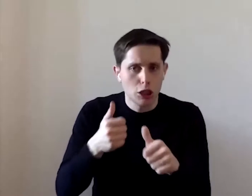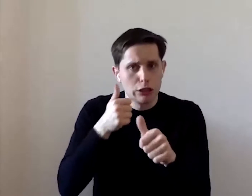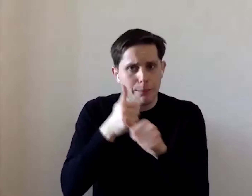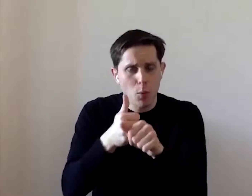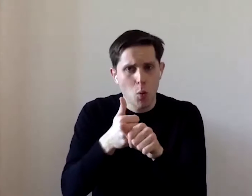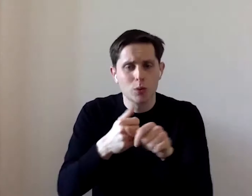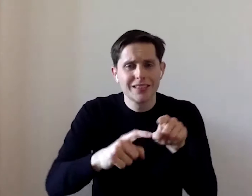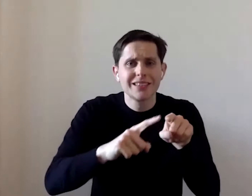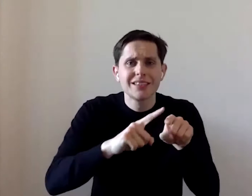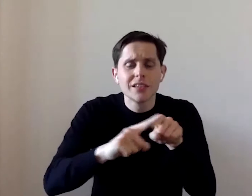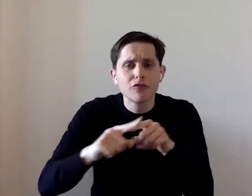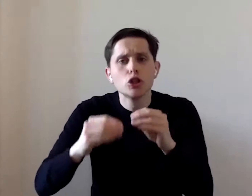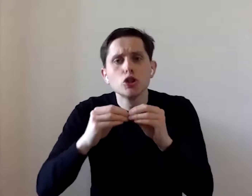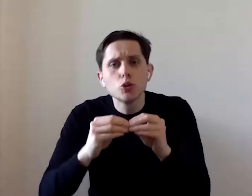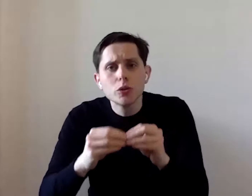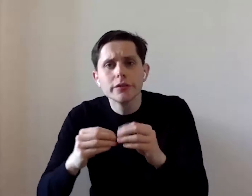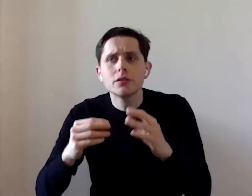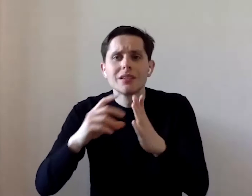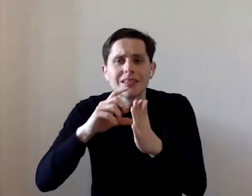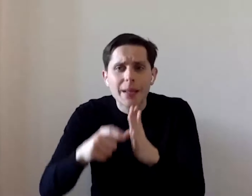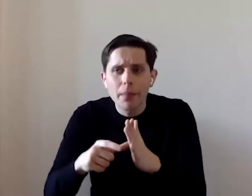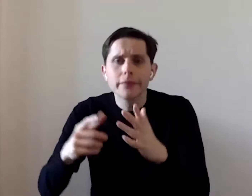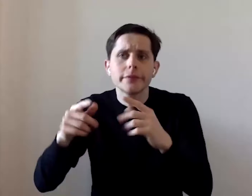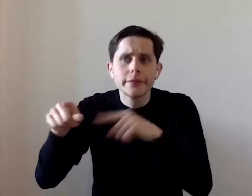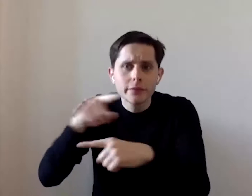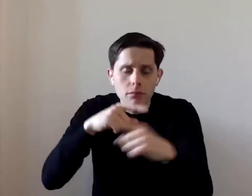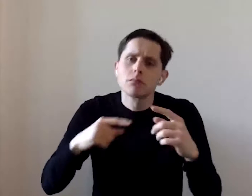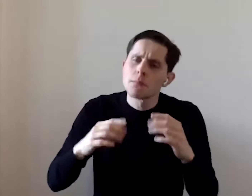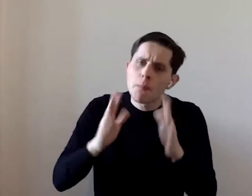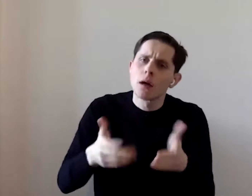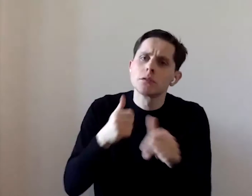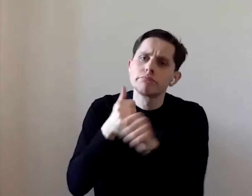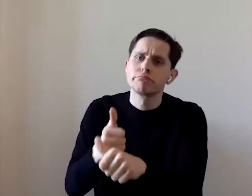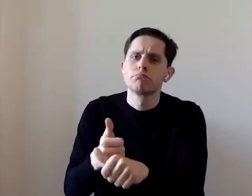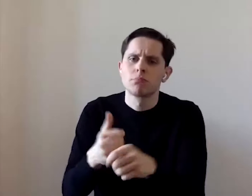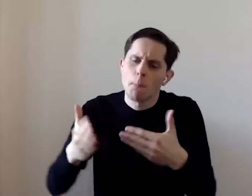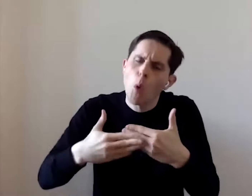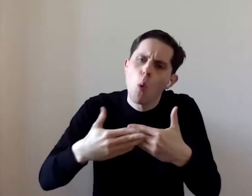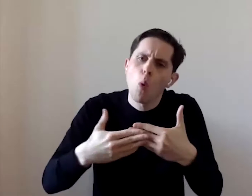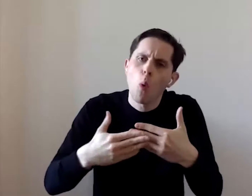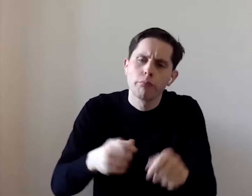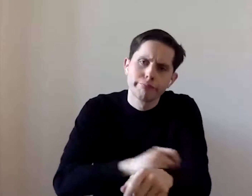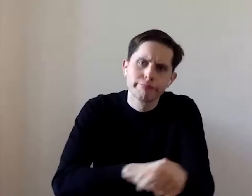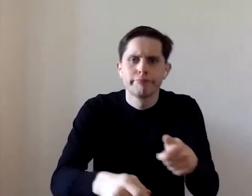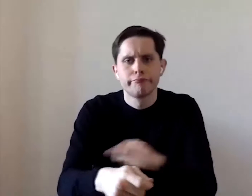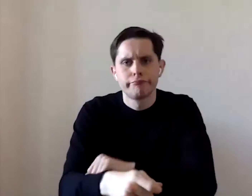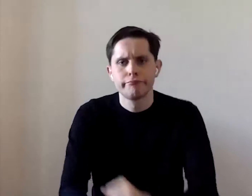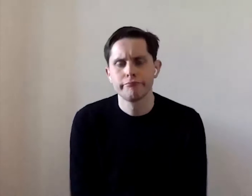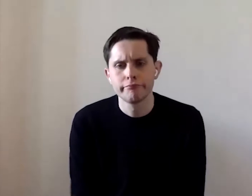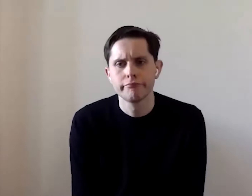And I think that the RIBA needs to raise its game and be a lot more supportive to different students with different disabilities who want to engage in